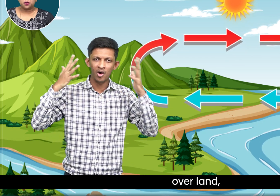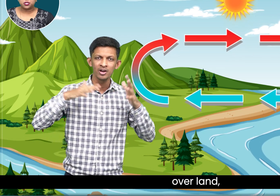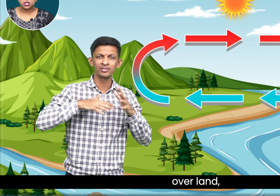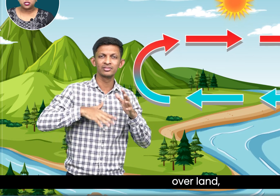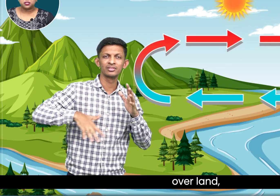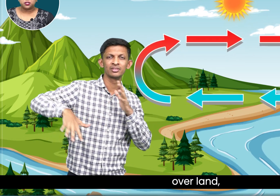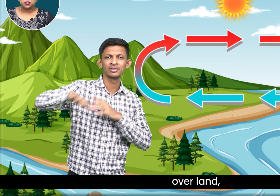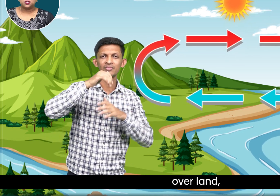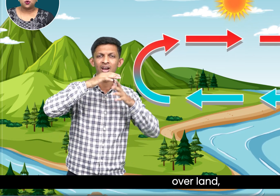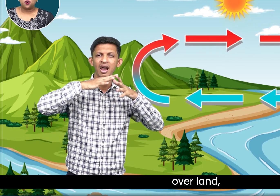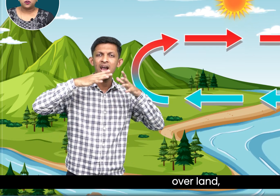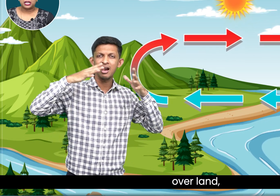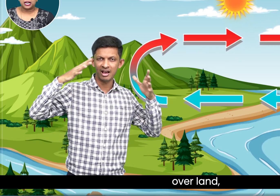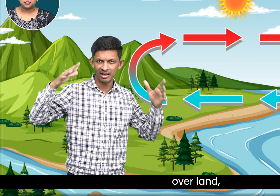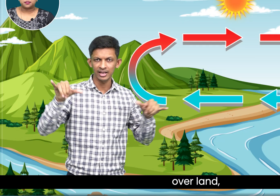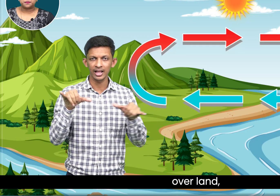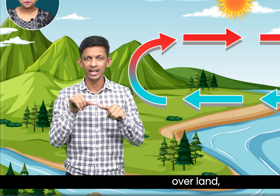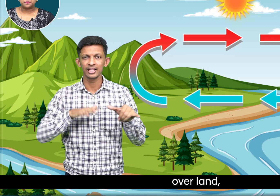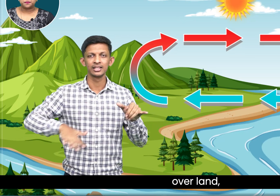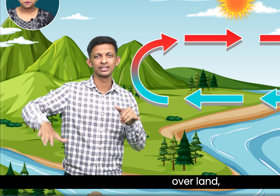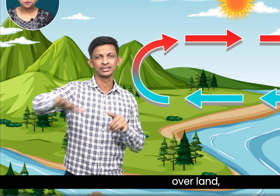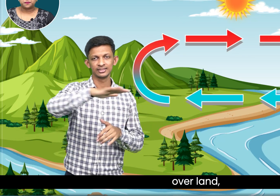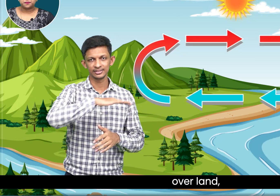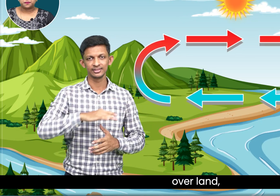the ocean to over land,